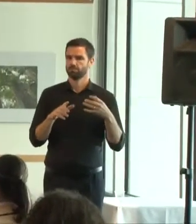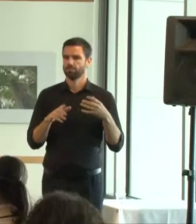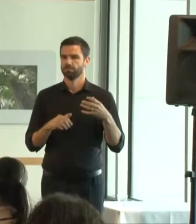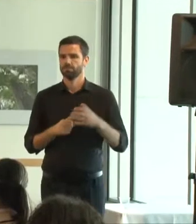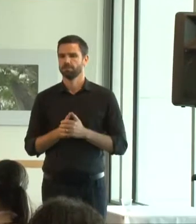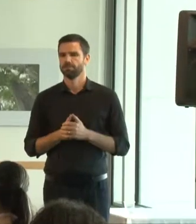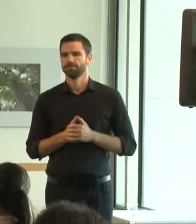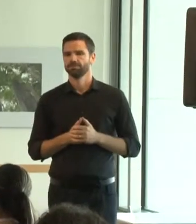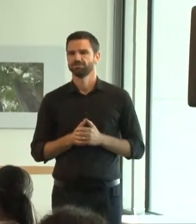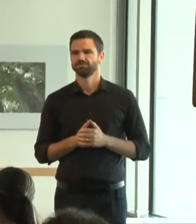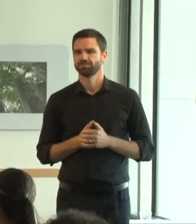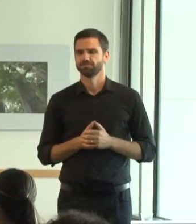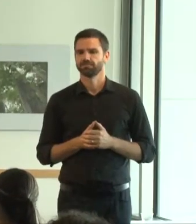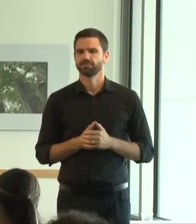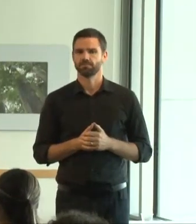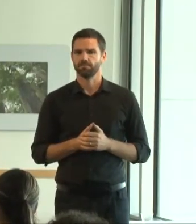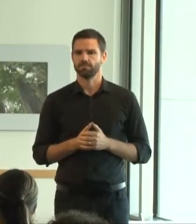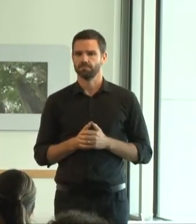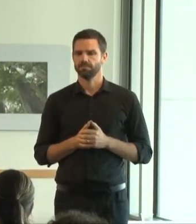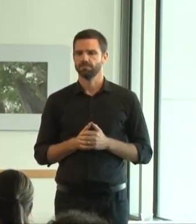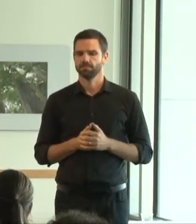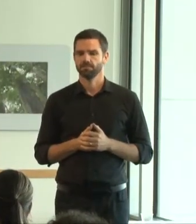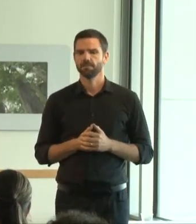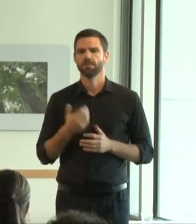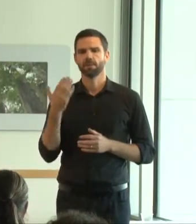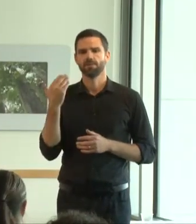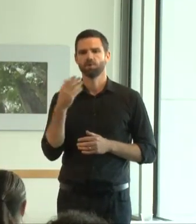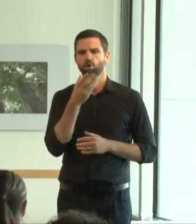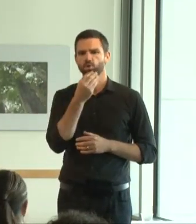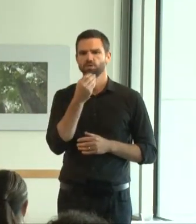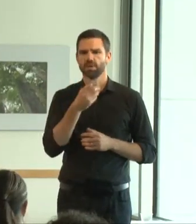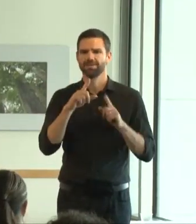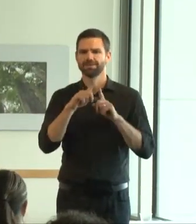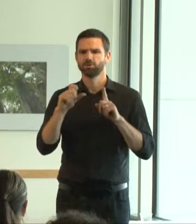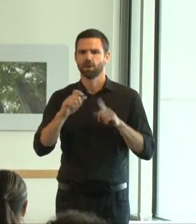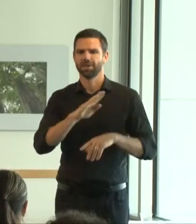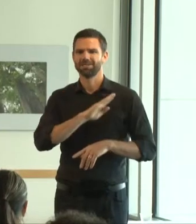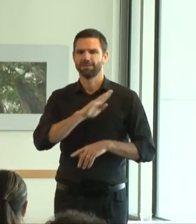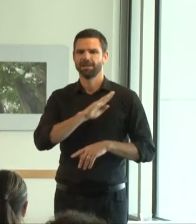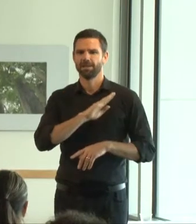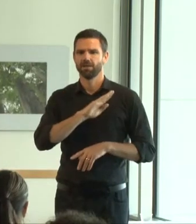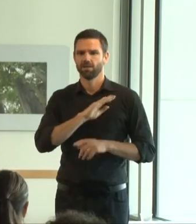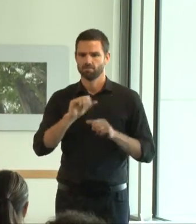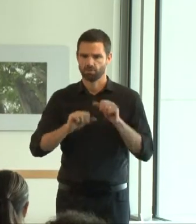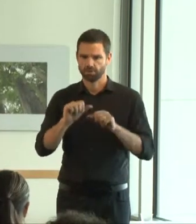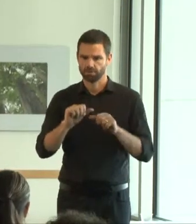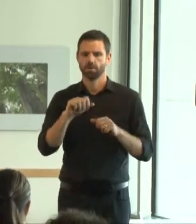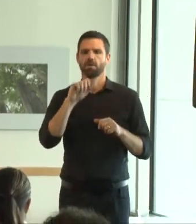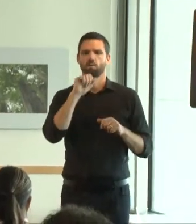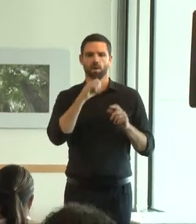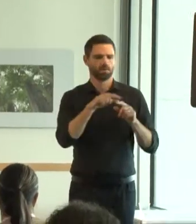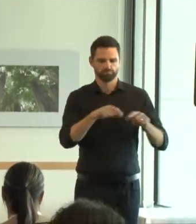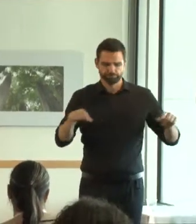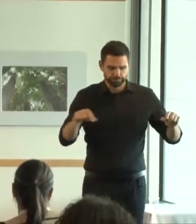was, we used to go through a digital intermediate process. We take our reel of film, scan it, do some nerdy